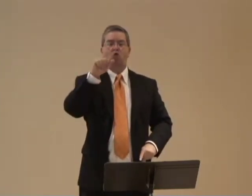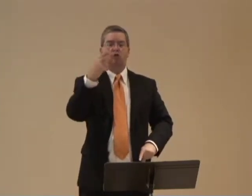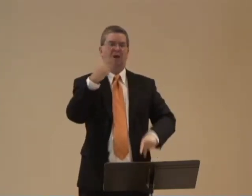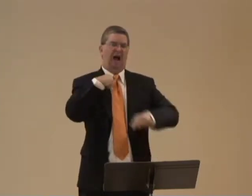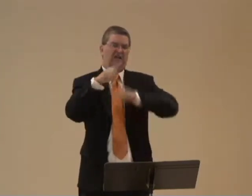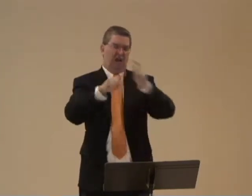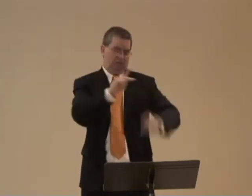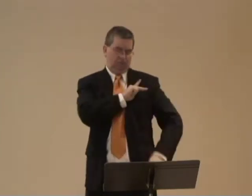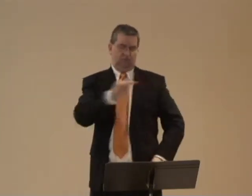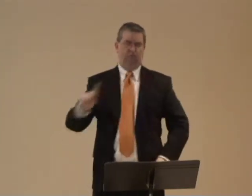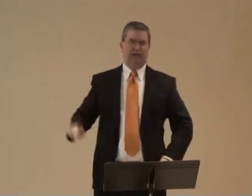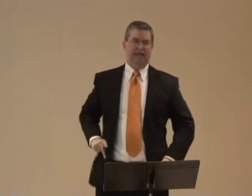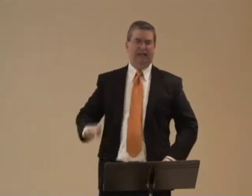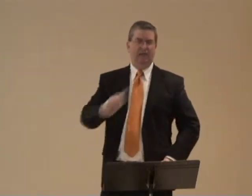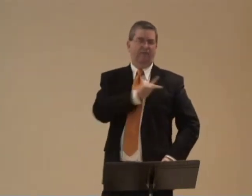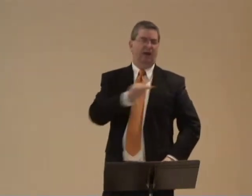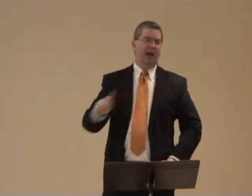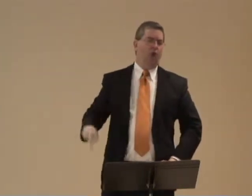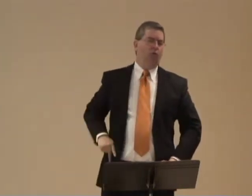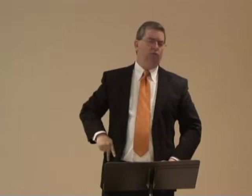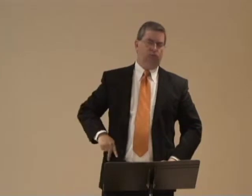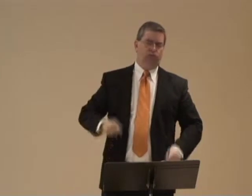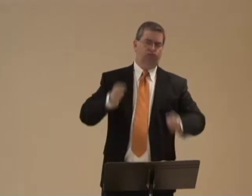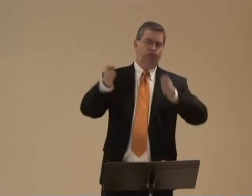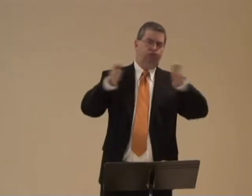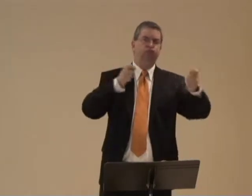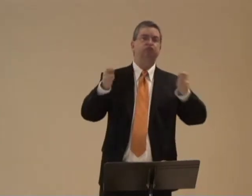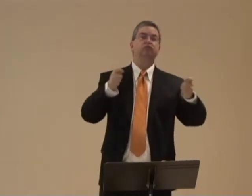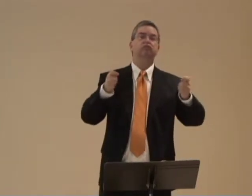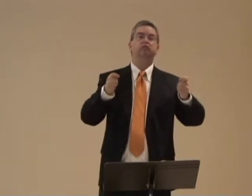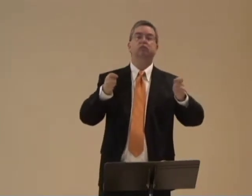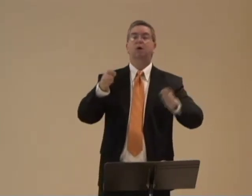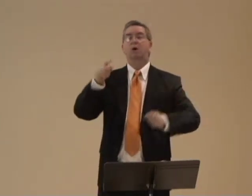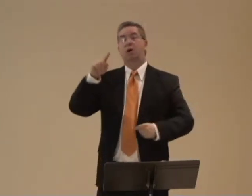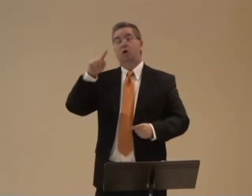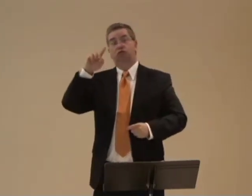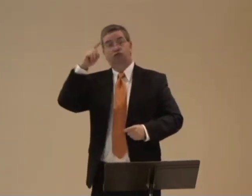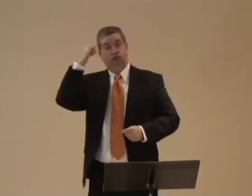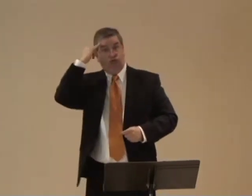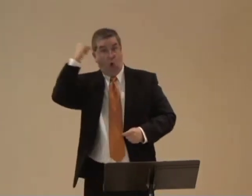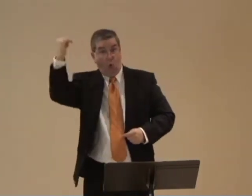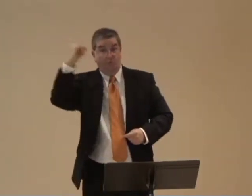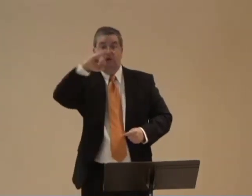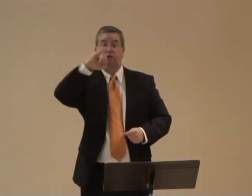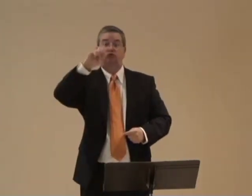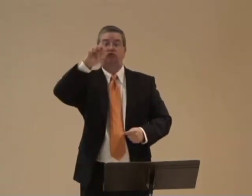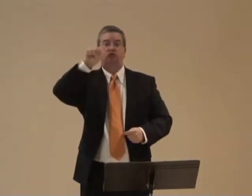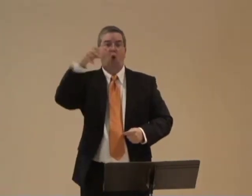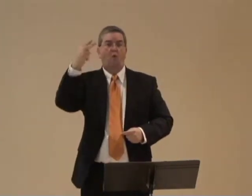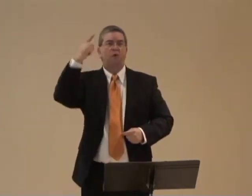became the governor underneath the Pharaoh, who was the king controlling Egypt.